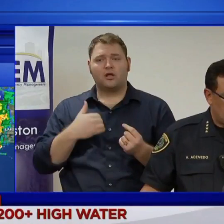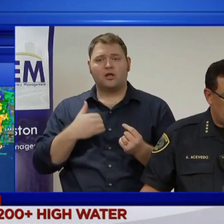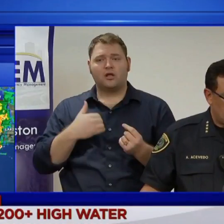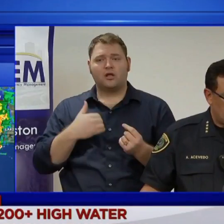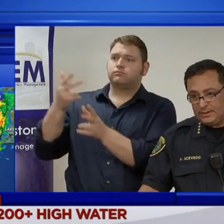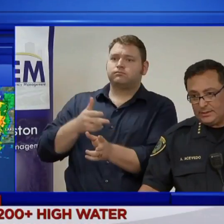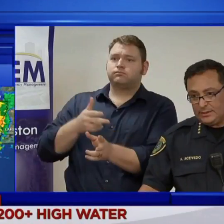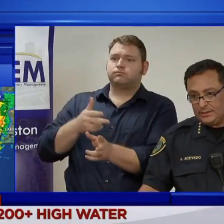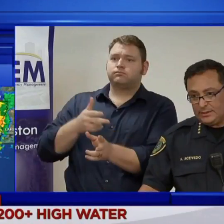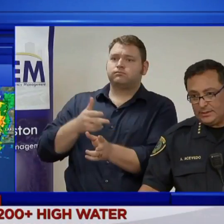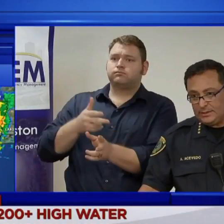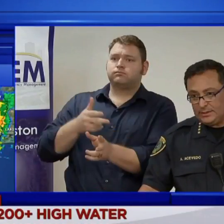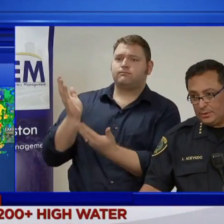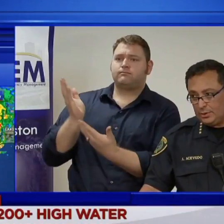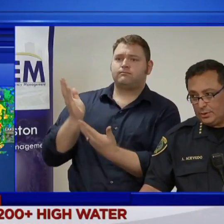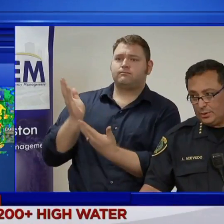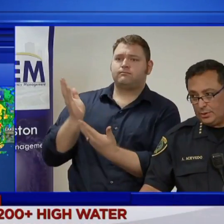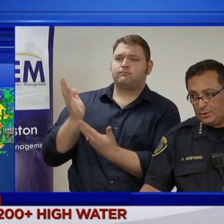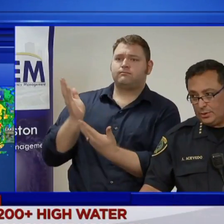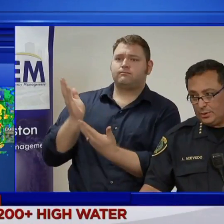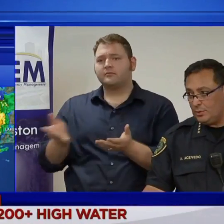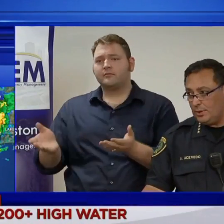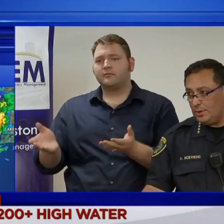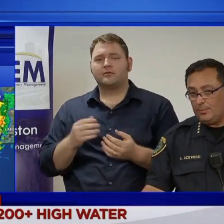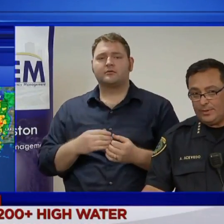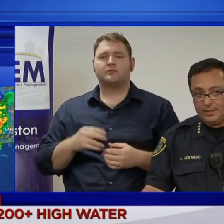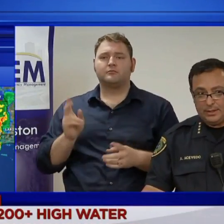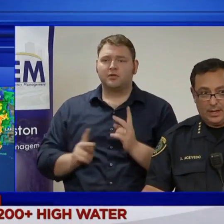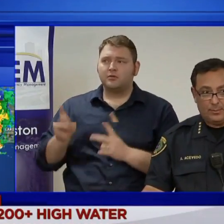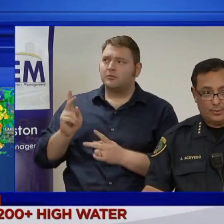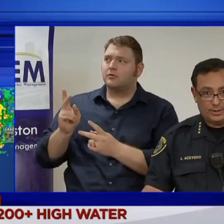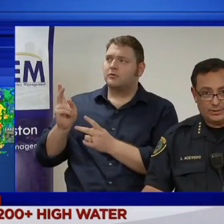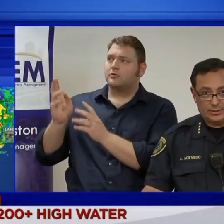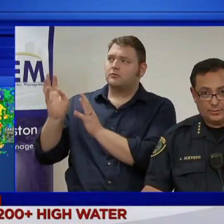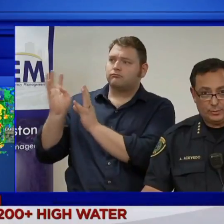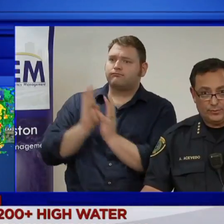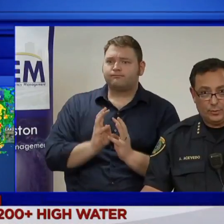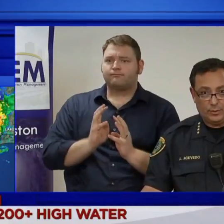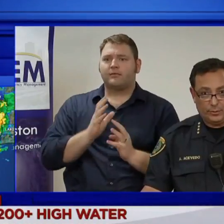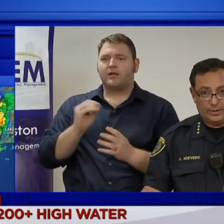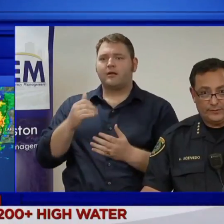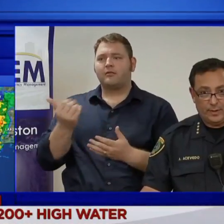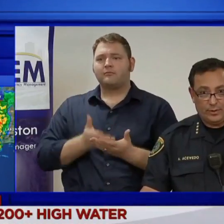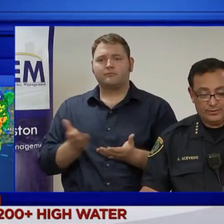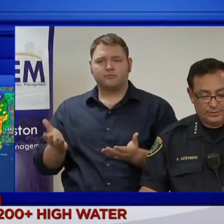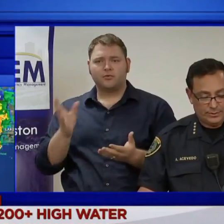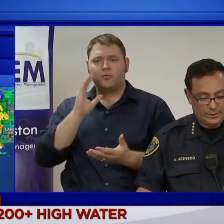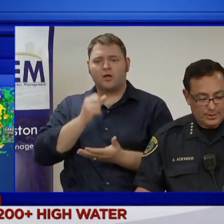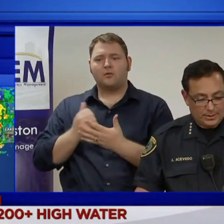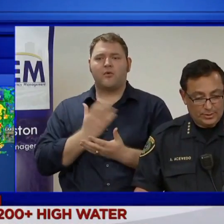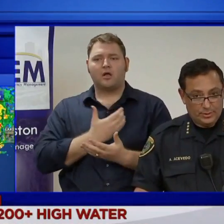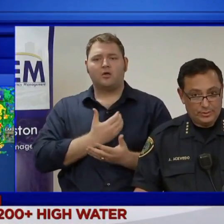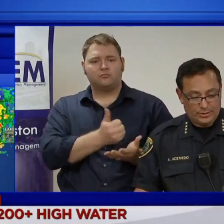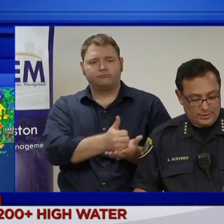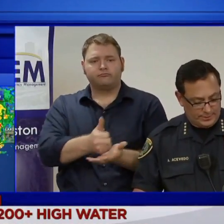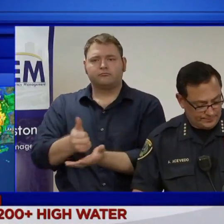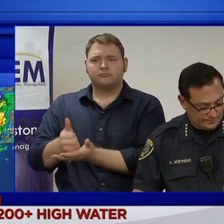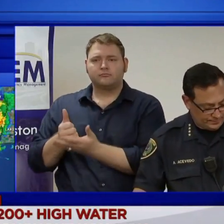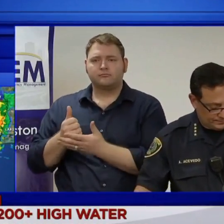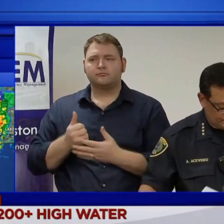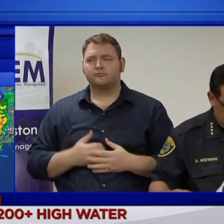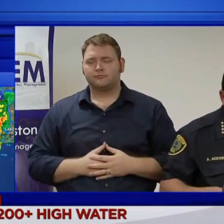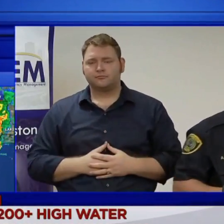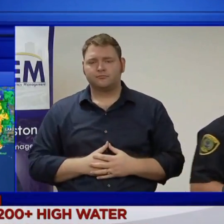the supplies and people and goods, which will help the operation as we move forward, the relief operations here in the greater Houston